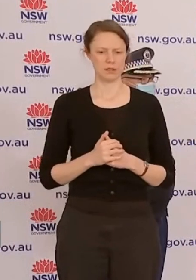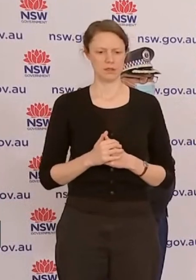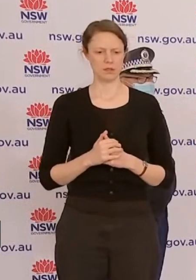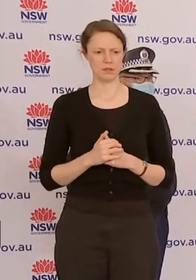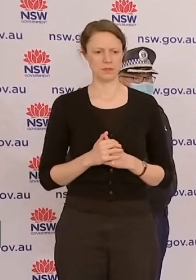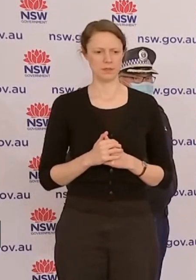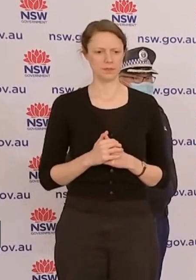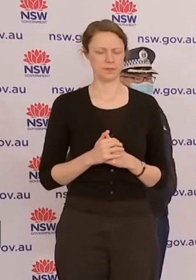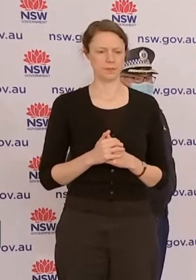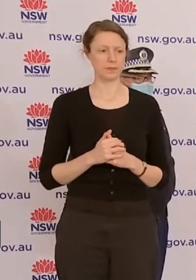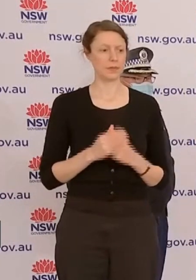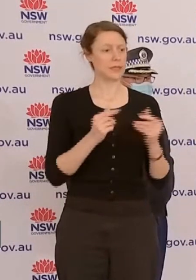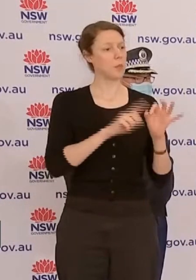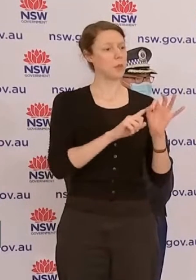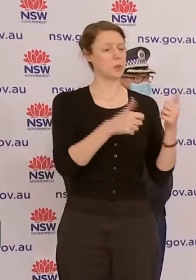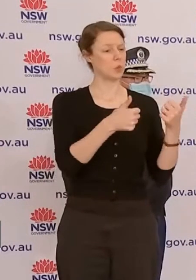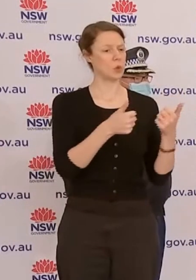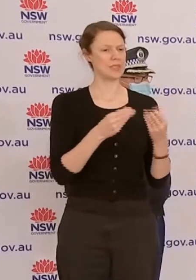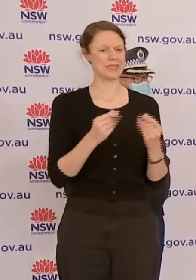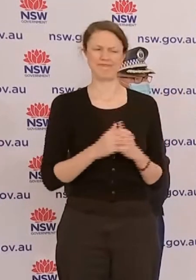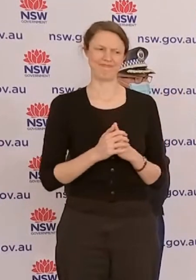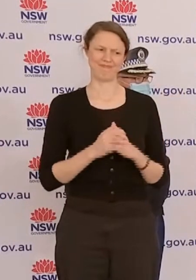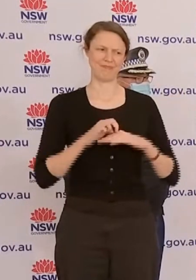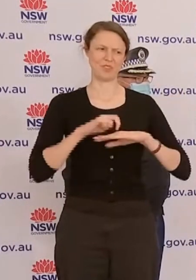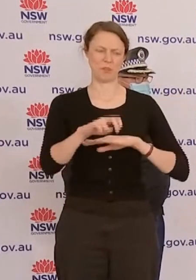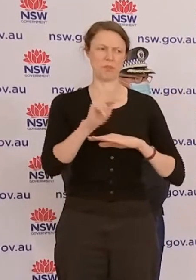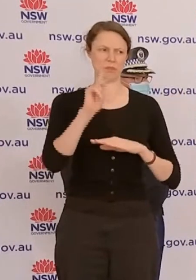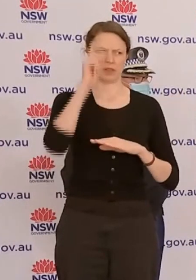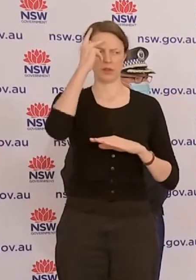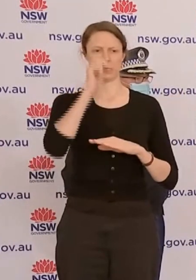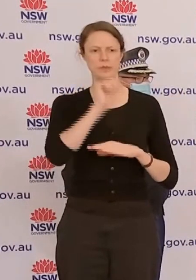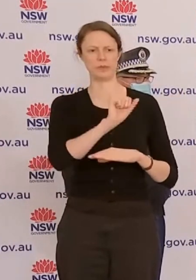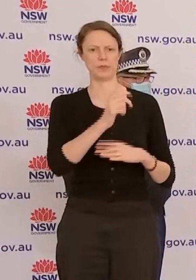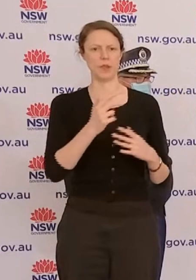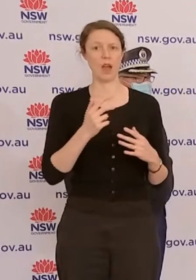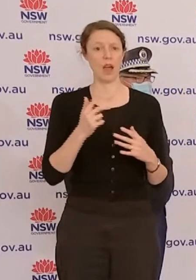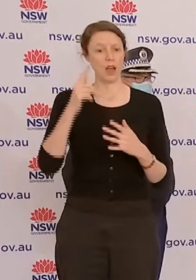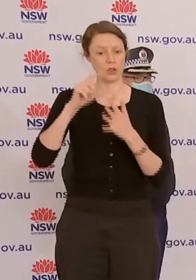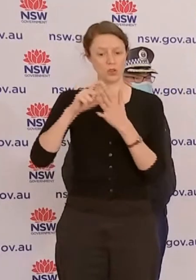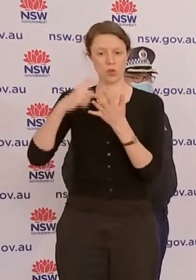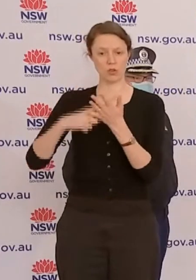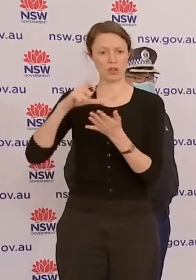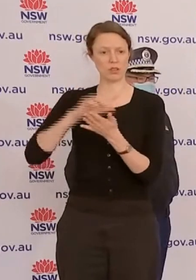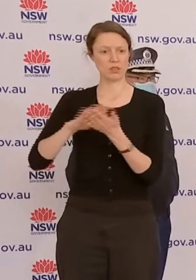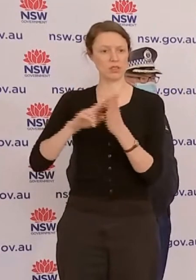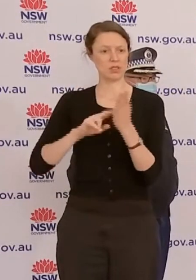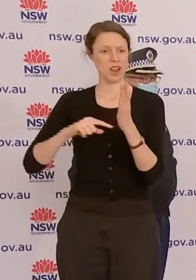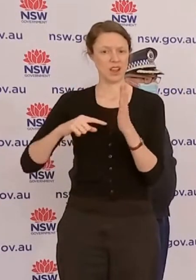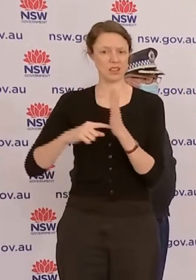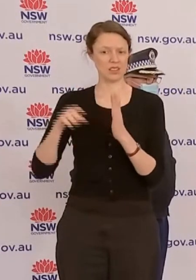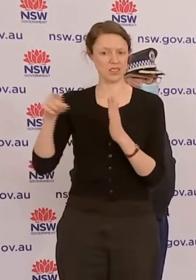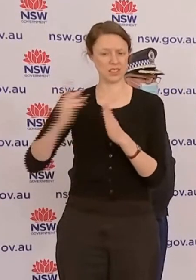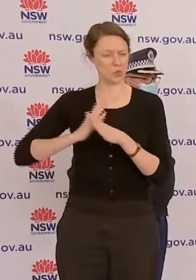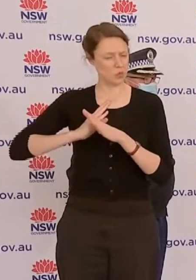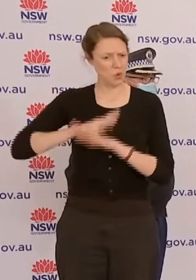say is that Dr. Chan works very hard, extremely hard, and so does a whole public health team. And I think challenging